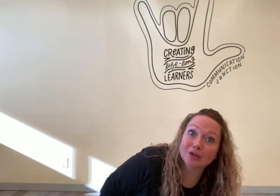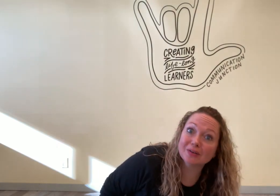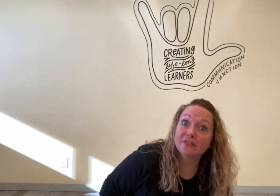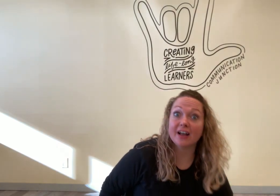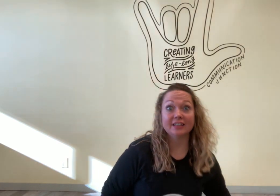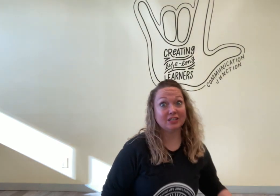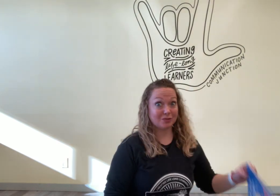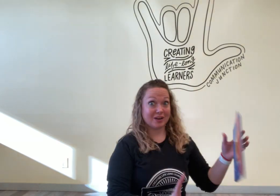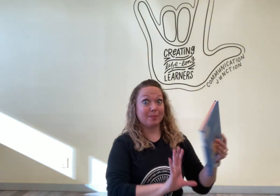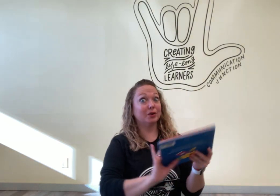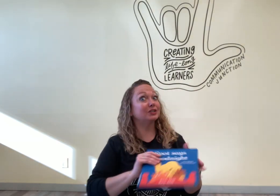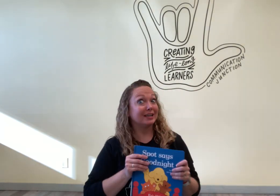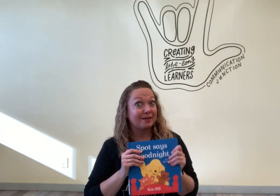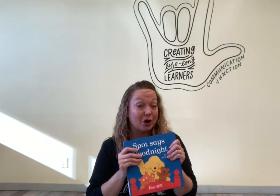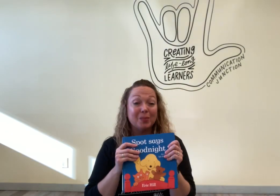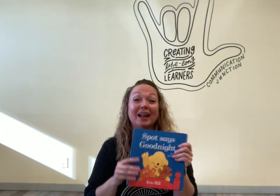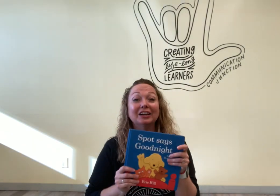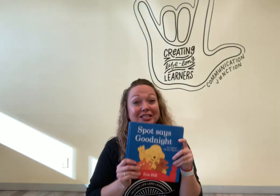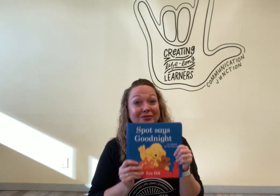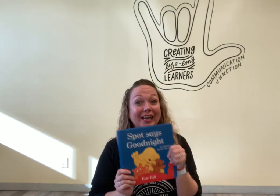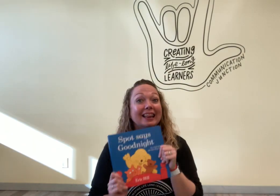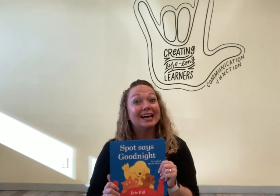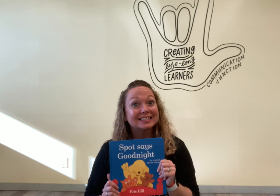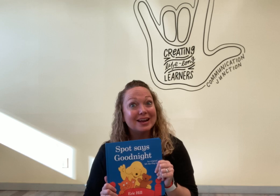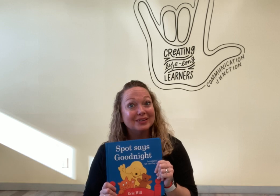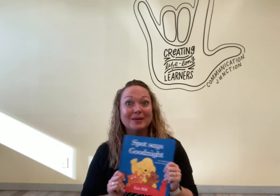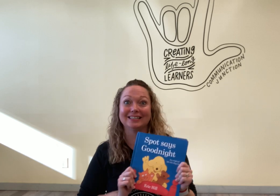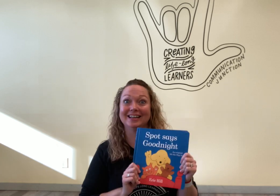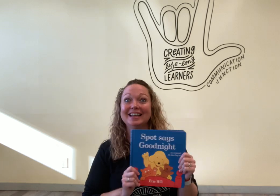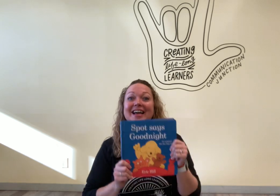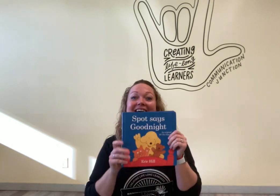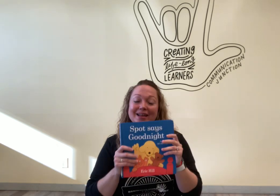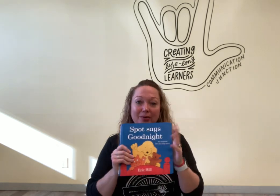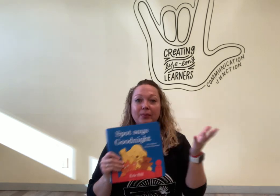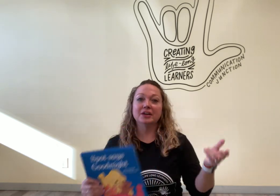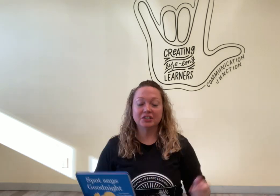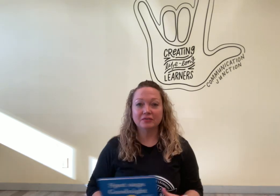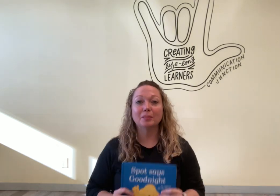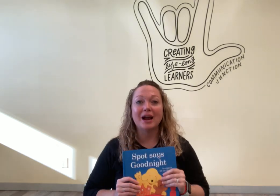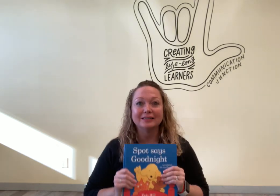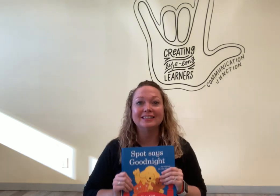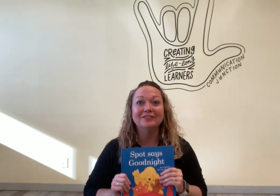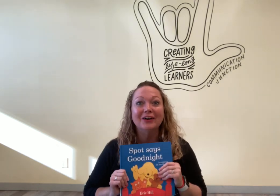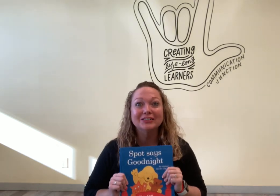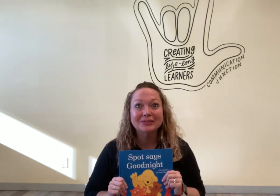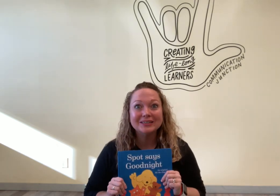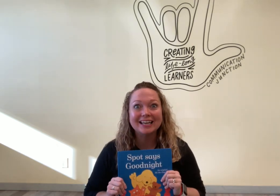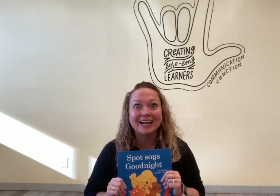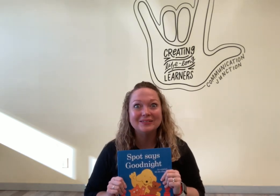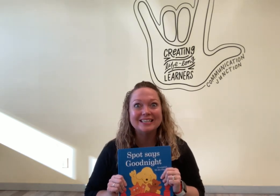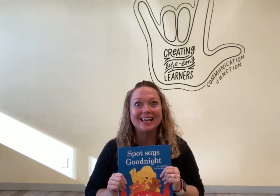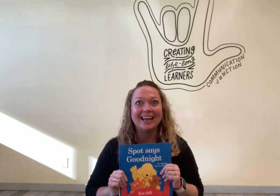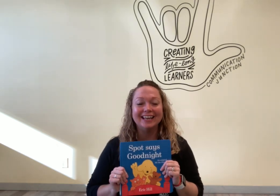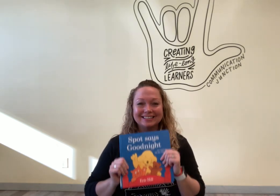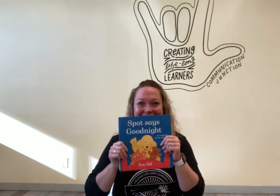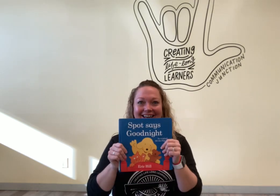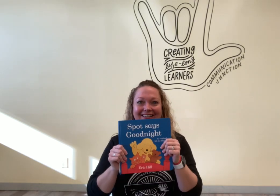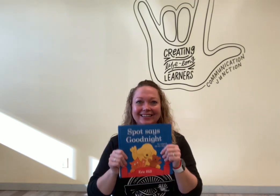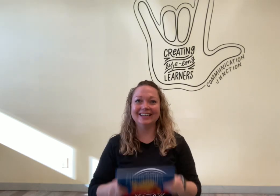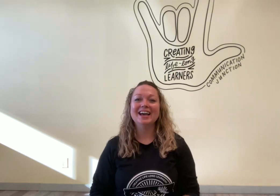fun. This is one I personally have at home, and I actually read it last night with my son in preparation for practicing for our story time today. Isn't that good? All